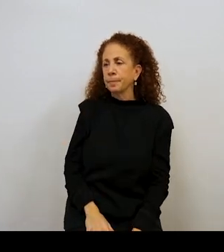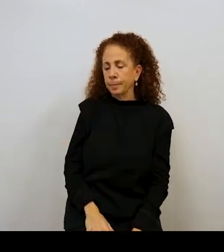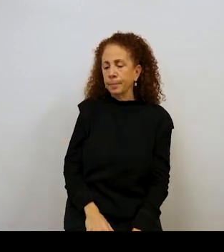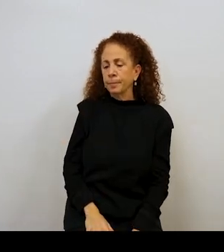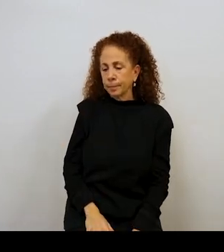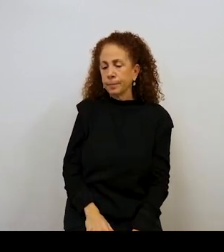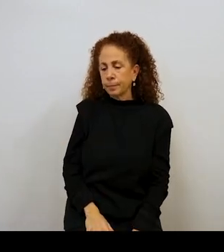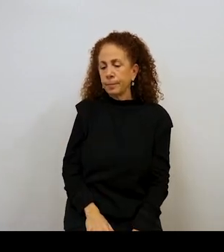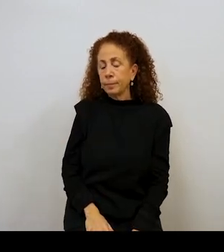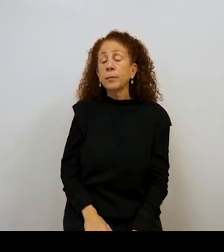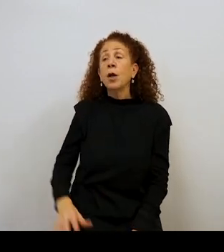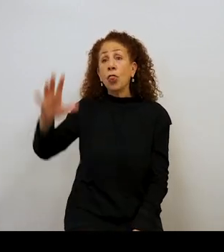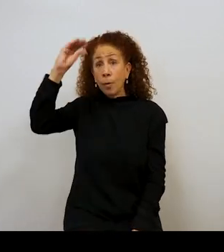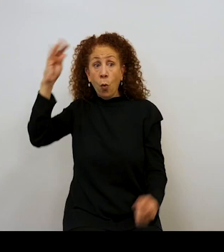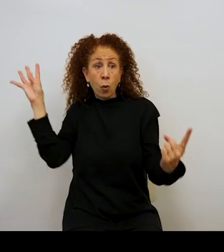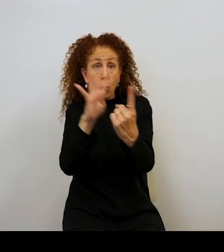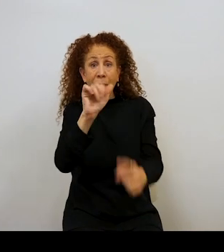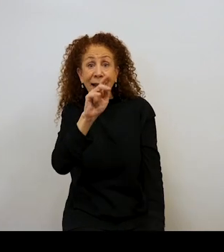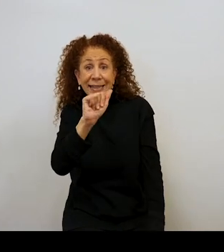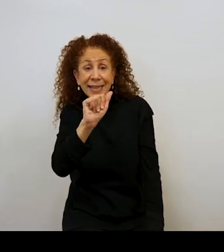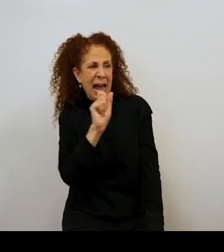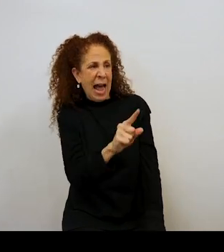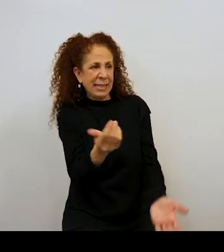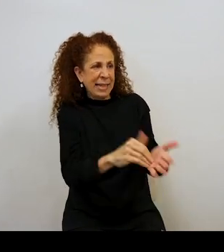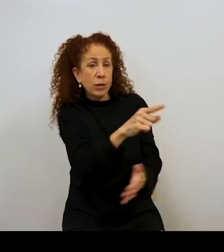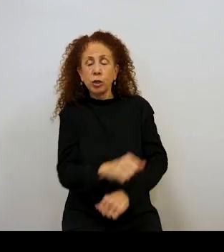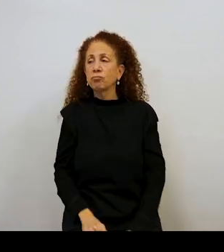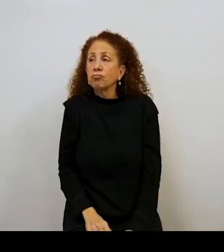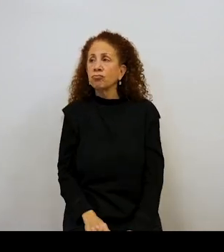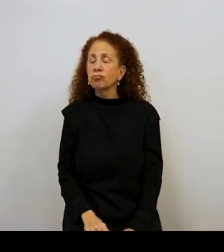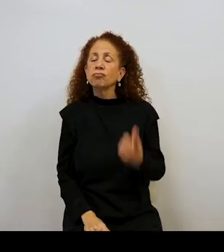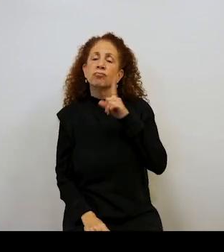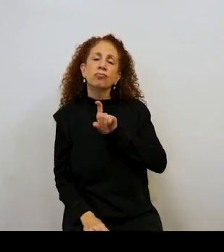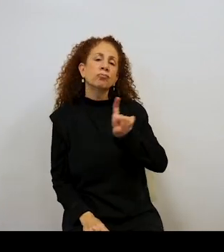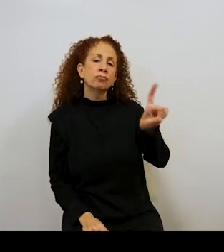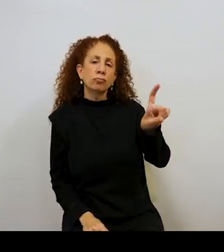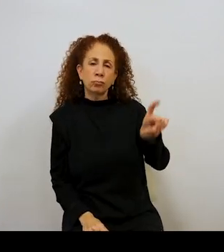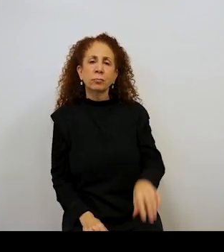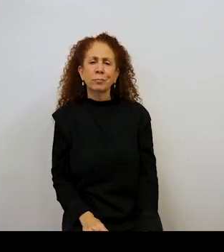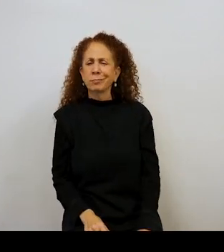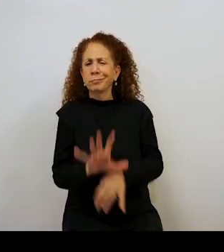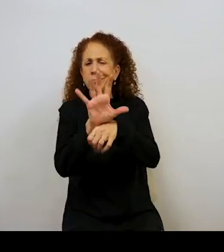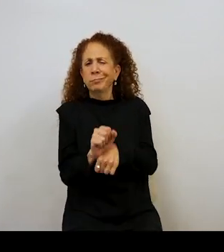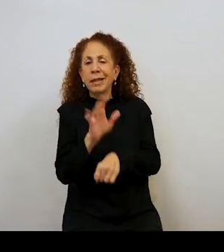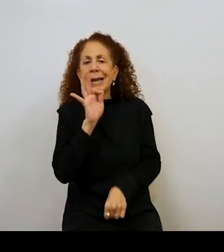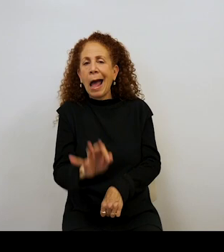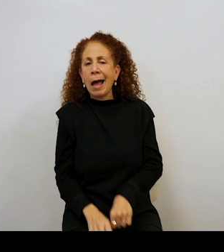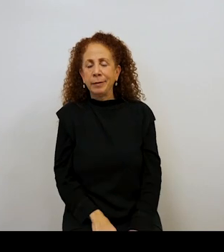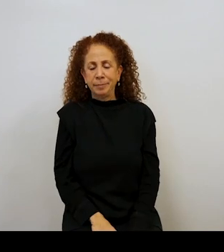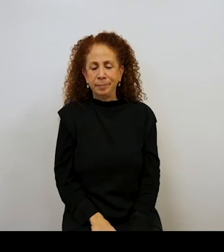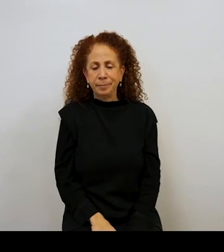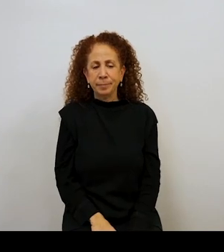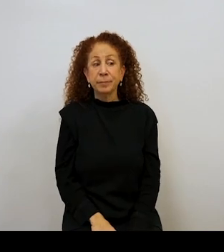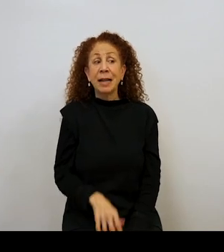over to Anika and asked the same question. She shrugged and turned away, disdain already perfected at the age of 9.